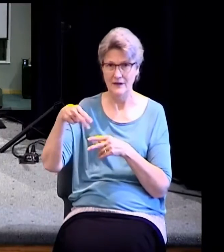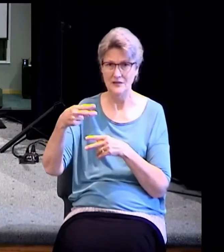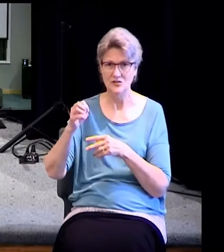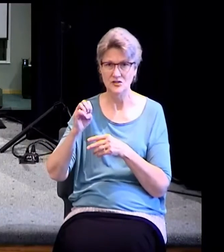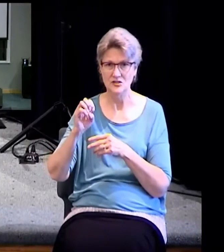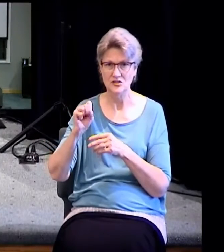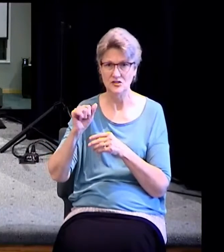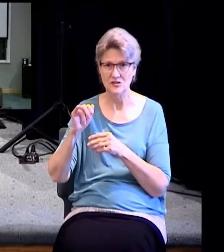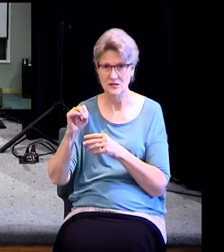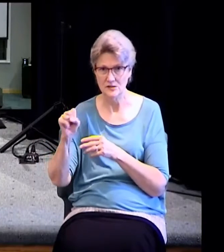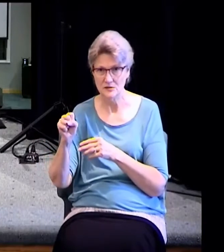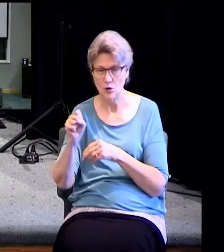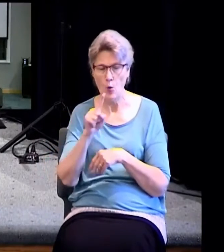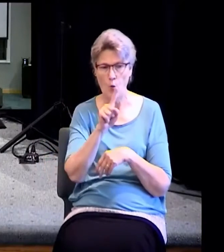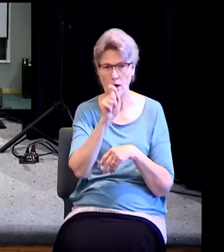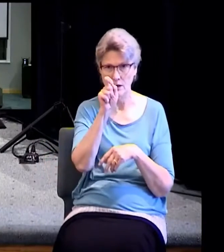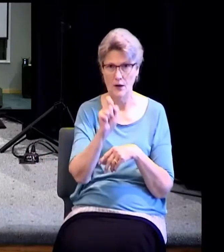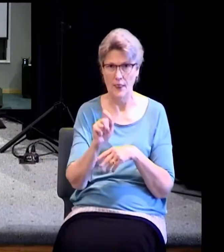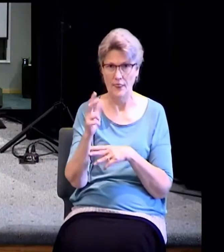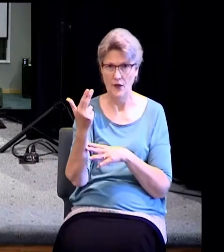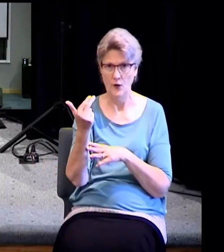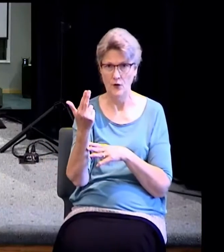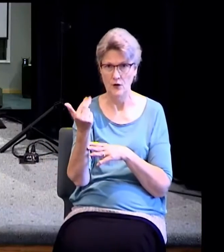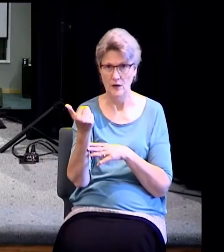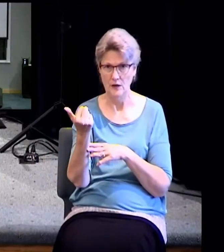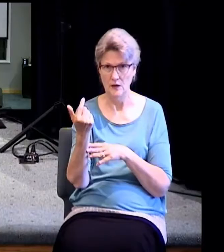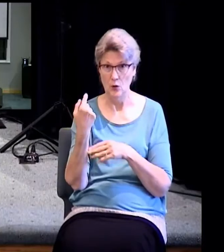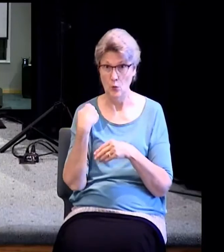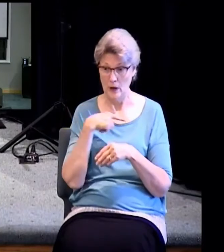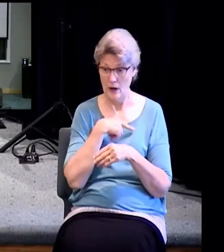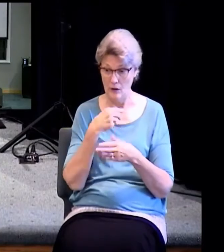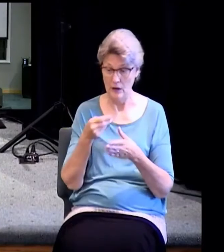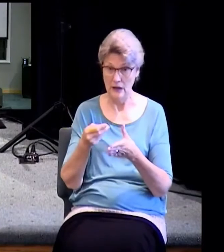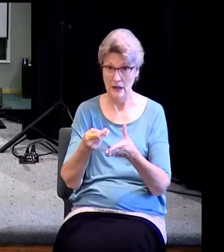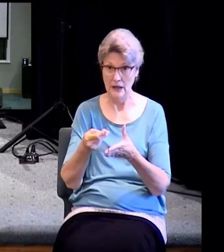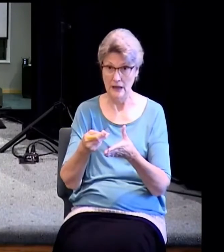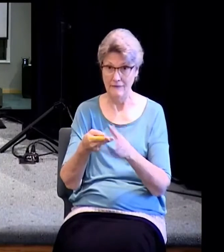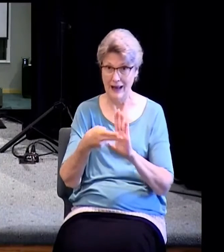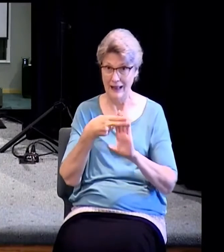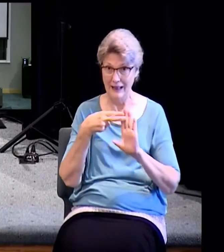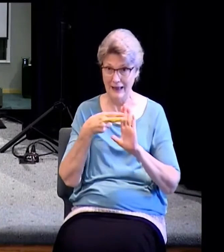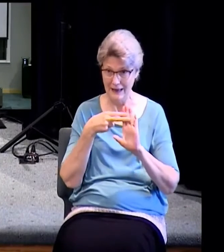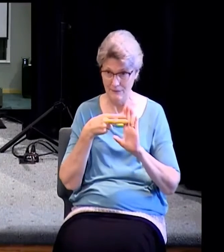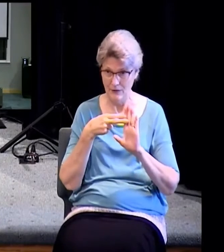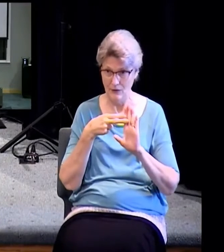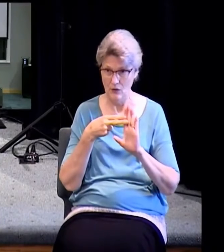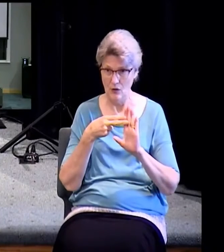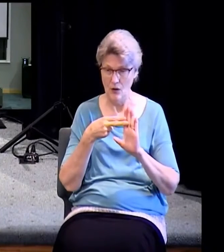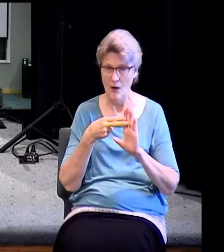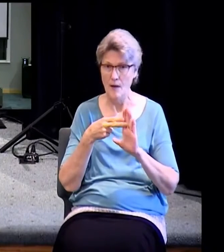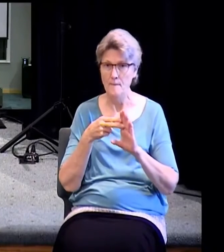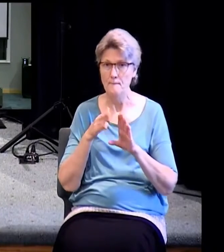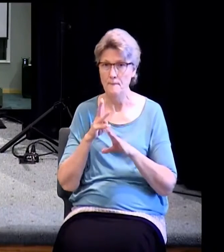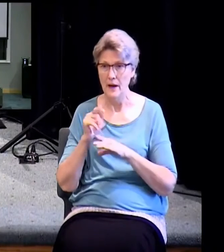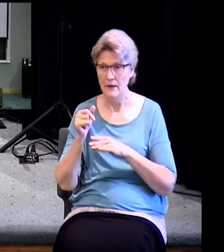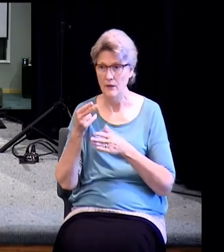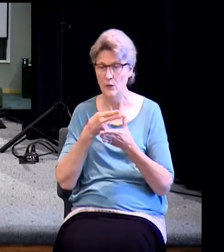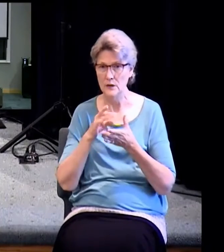are sealed with that, or given a mark by that Holy Spirit of